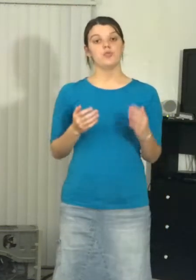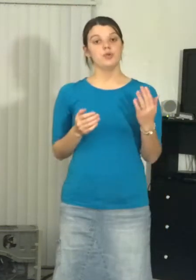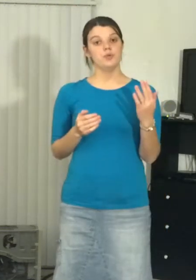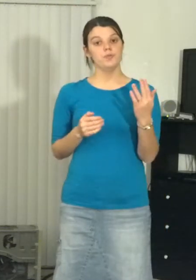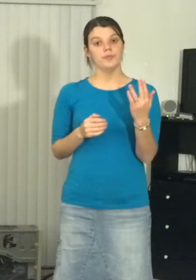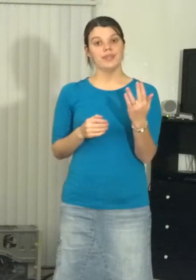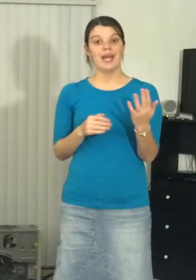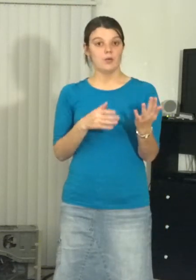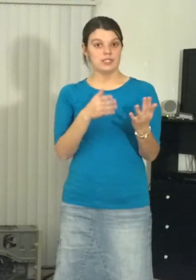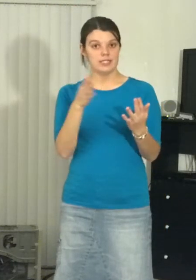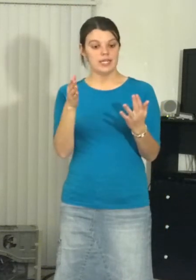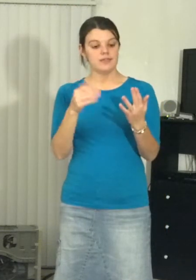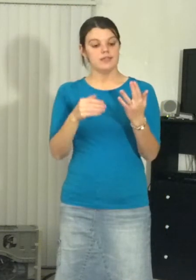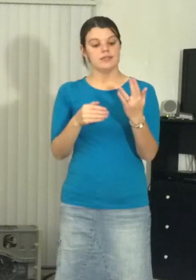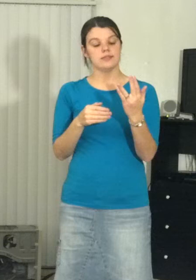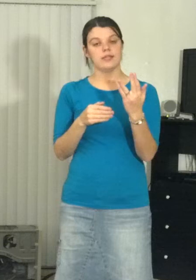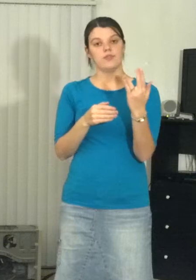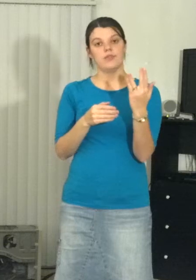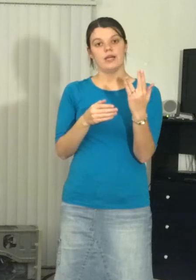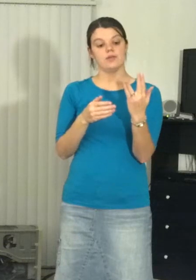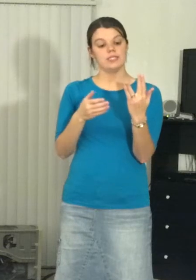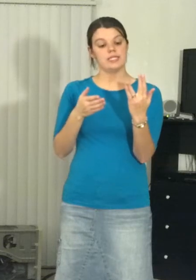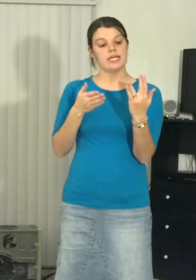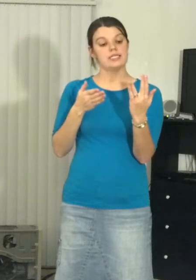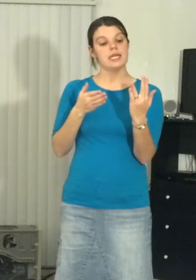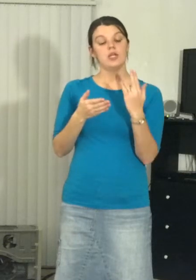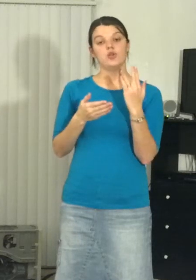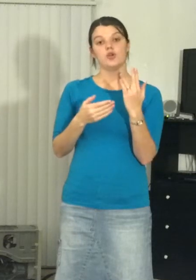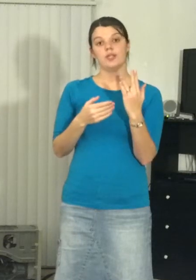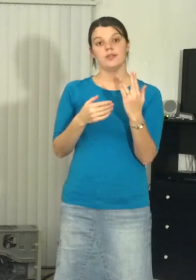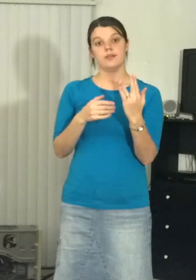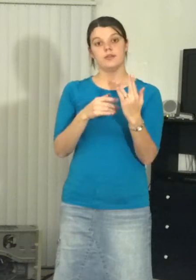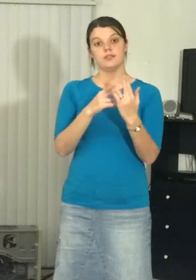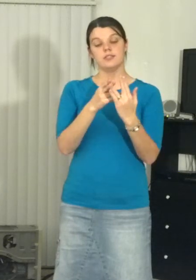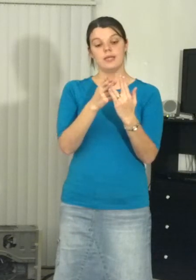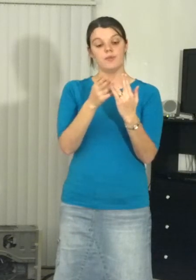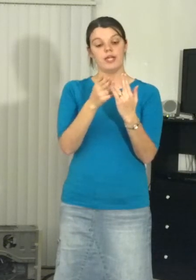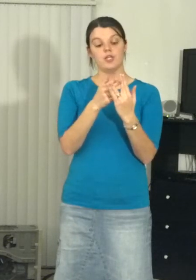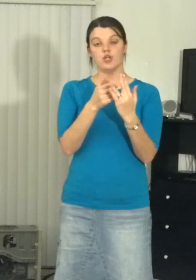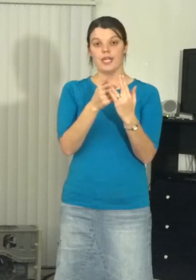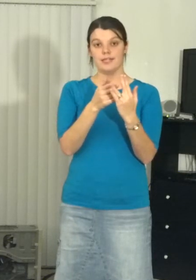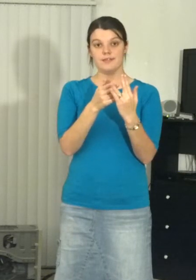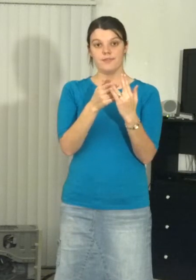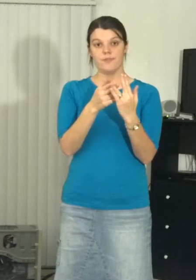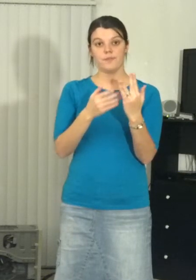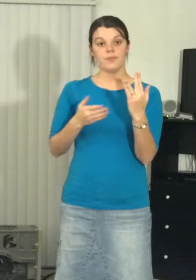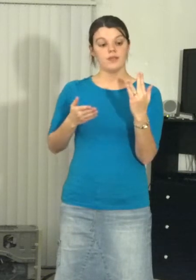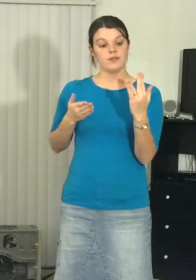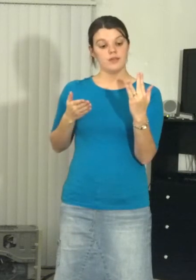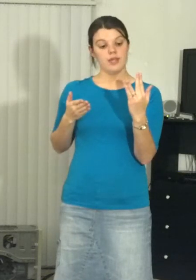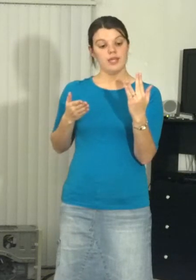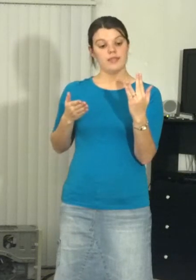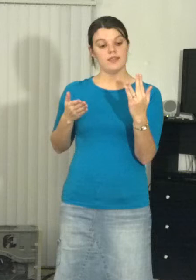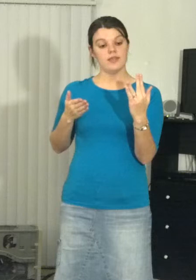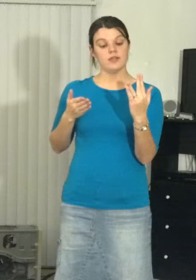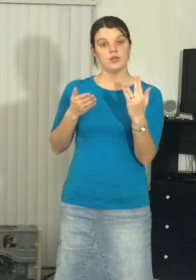through the hours and the days is the next line. Through the hours and the days, you're going to separate your hand and then